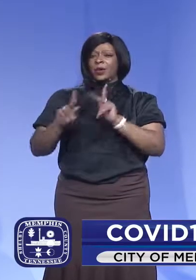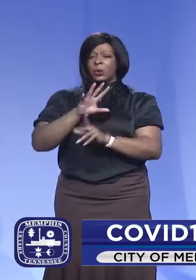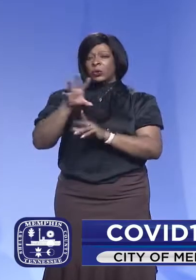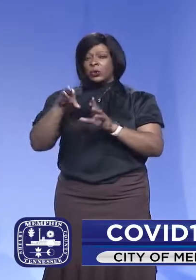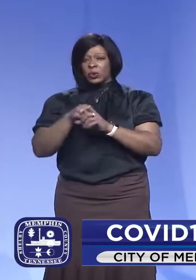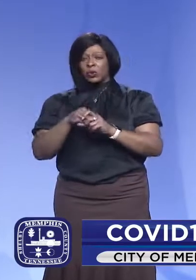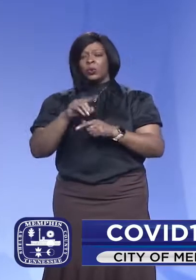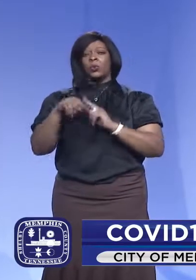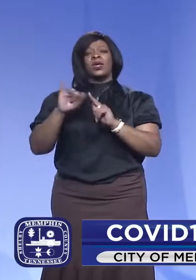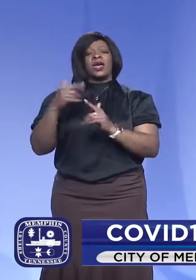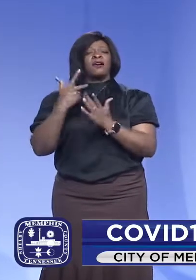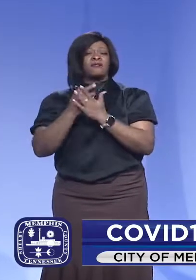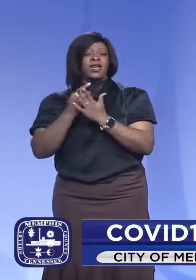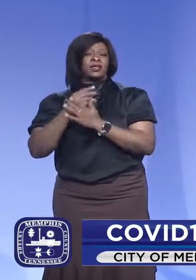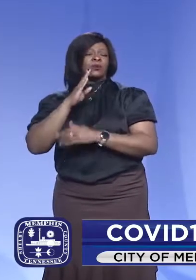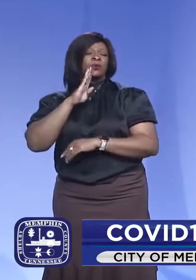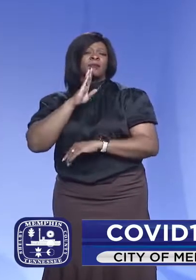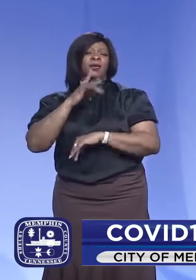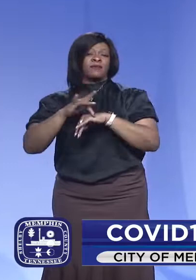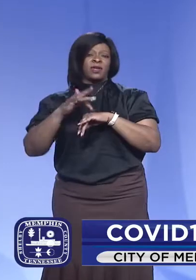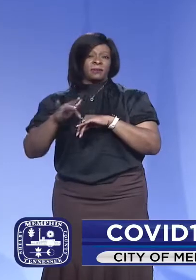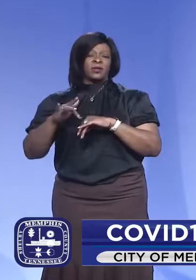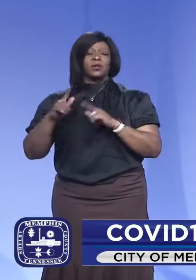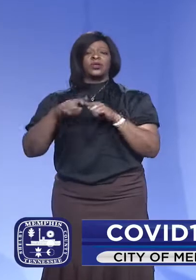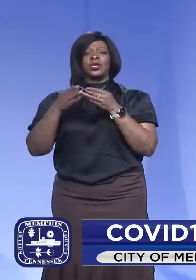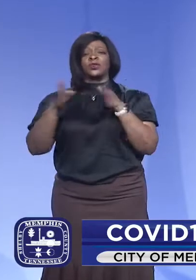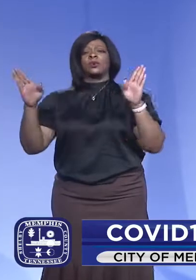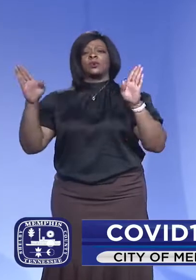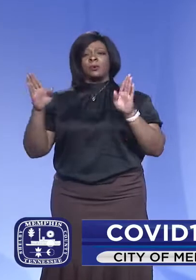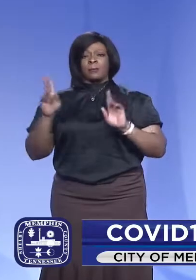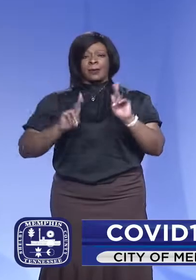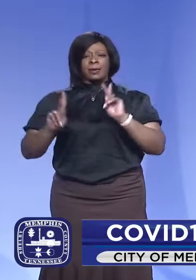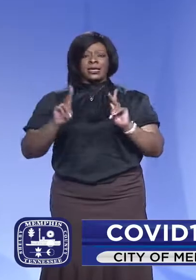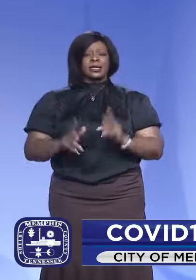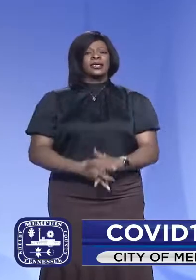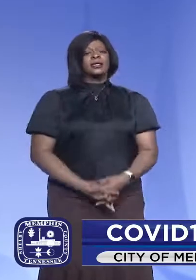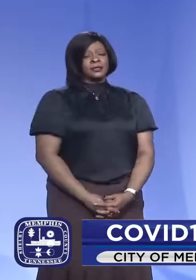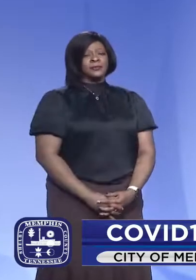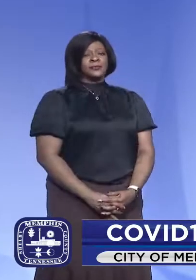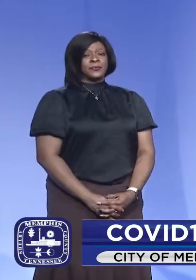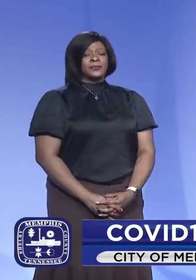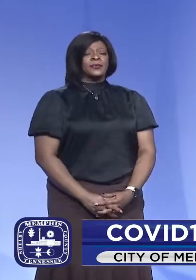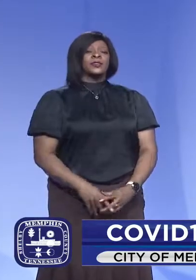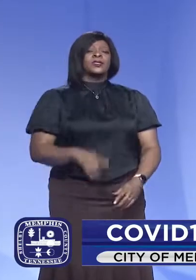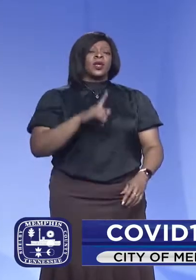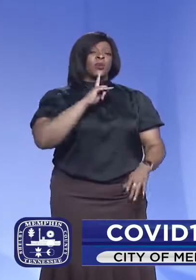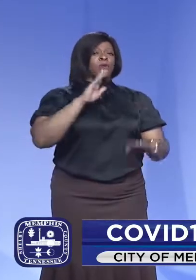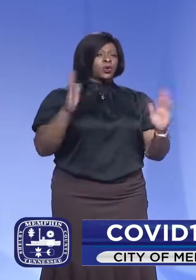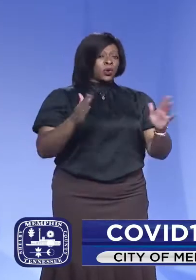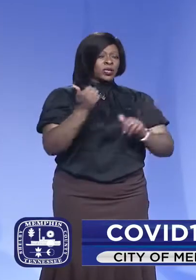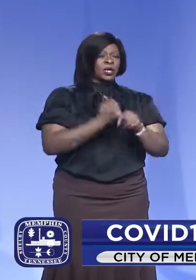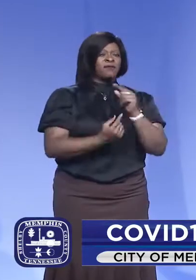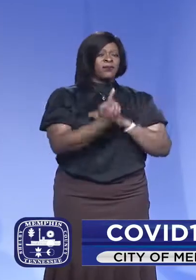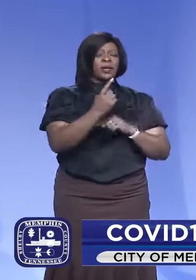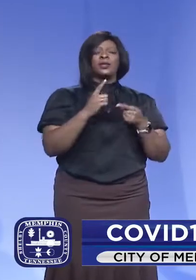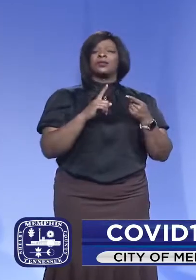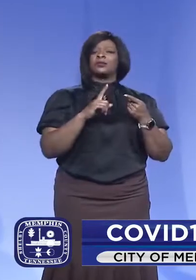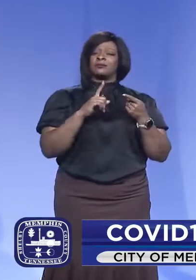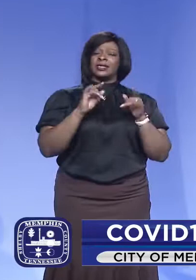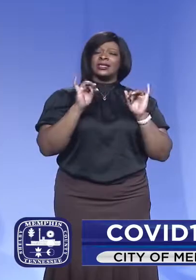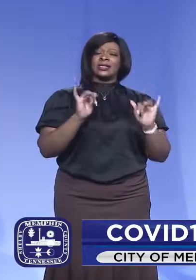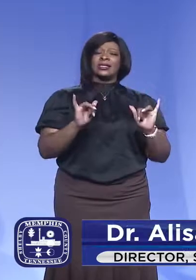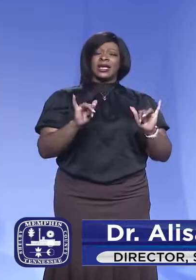includes, and really when the vaccine will be available to the general public? Yeah, so I'm going to really encourage everyone to